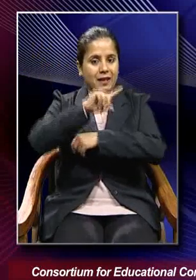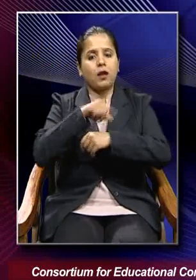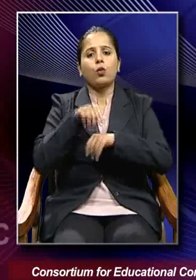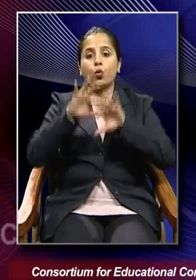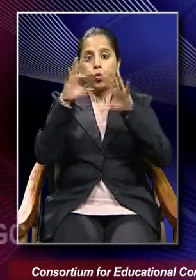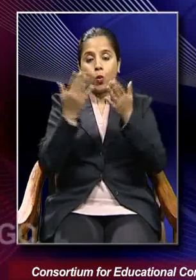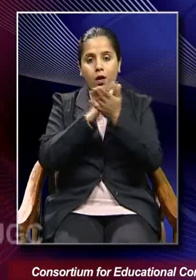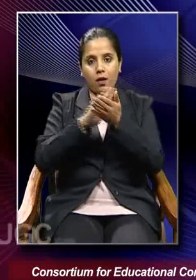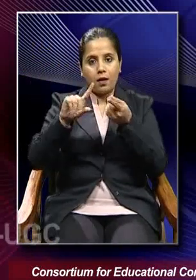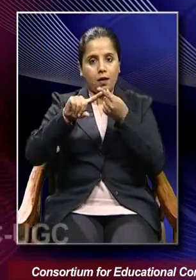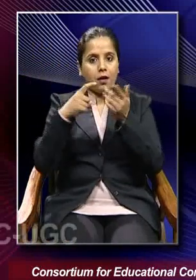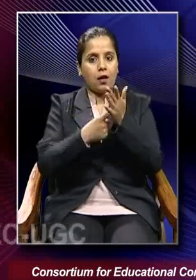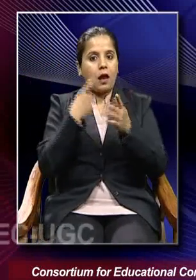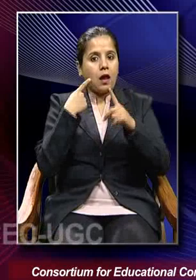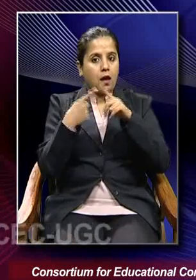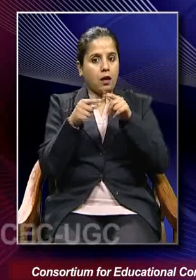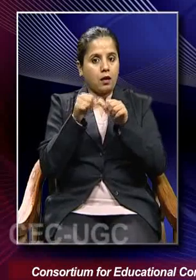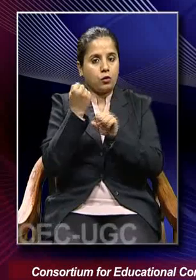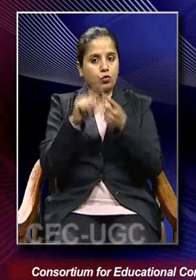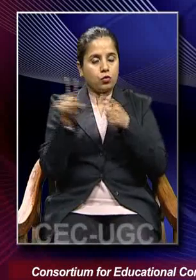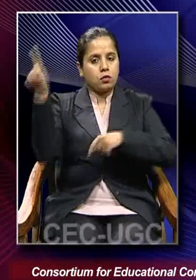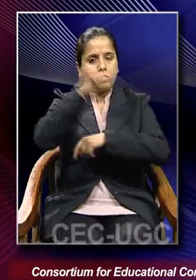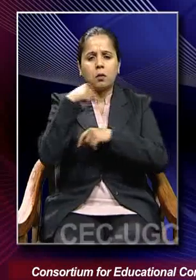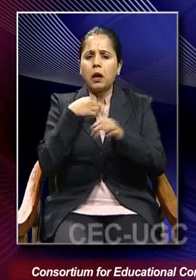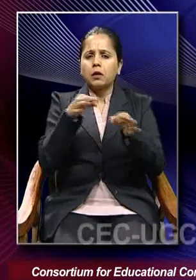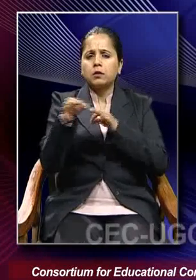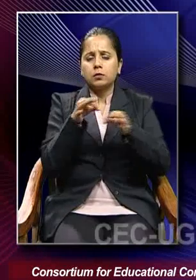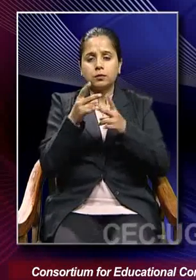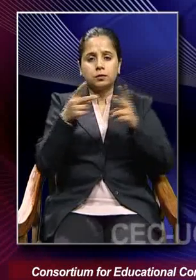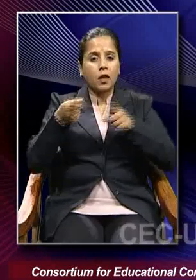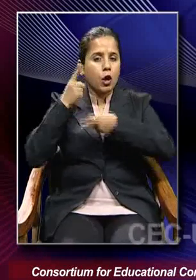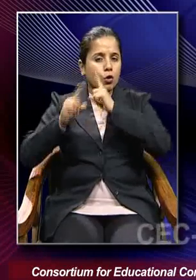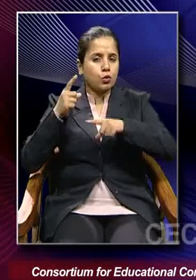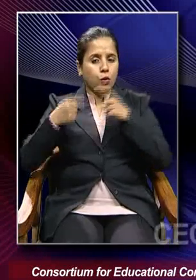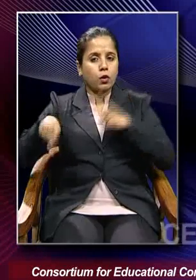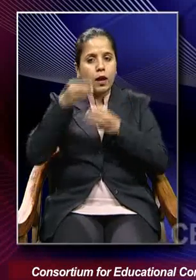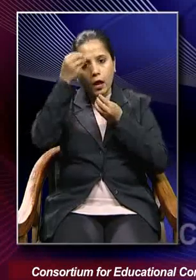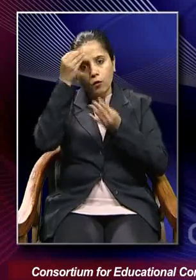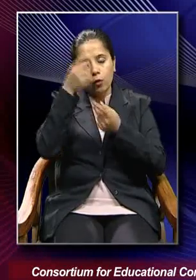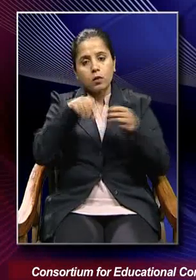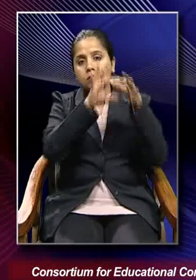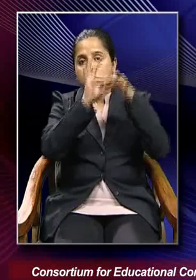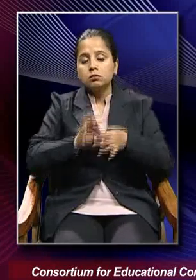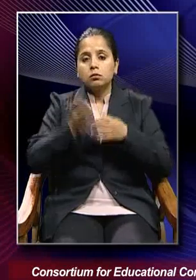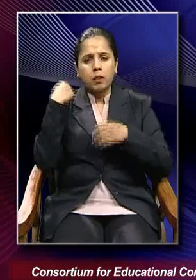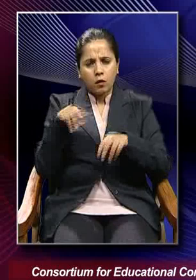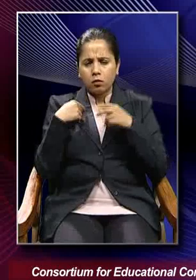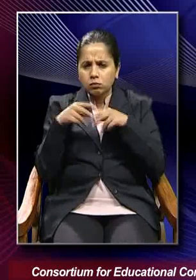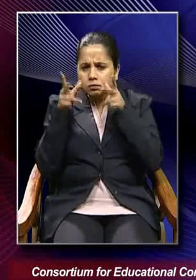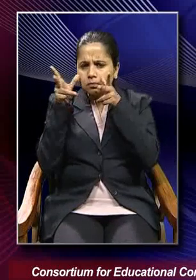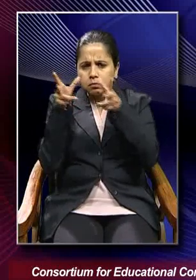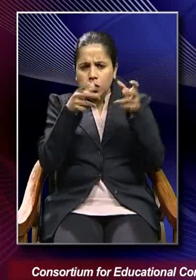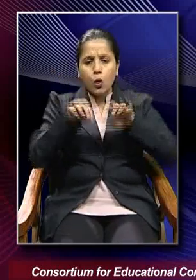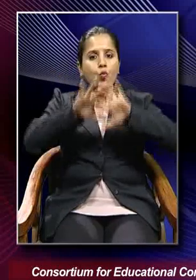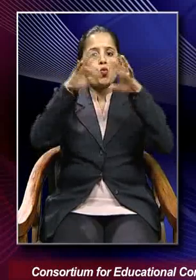this lecture, we shall attempt to explain the historical insights with reference to observance of